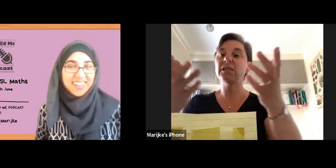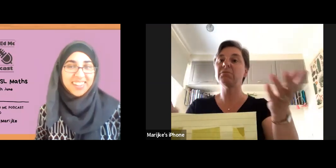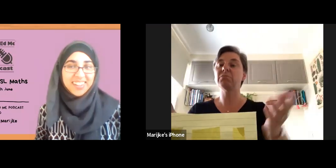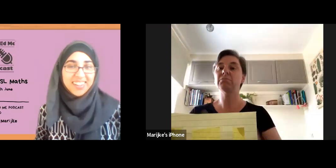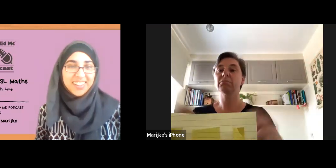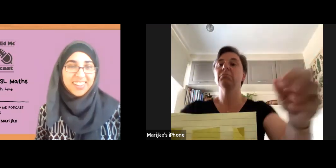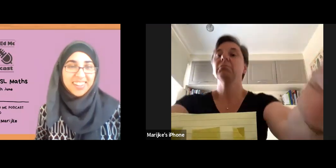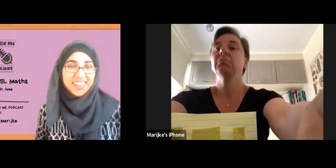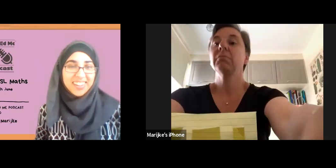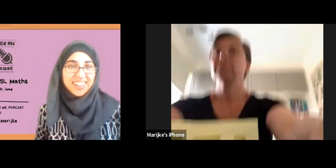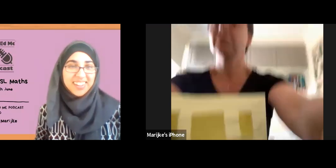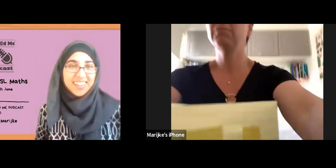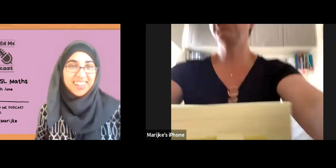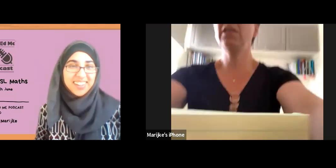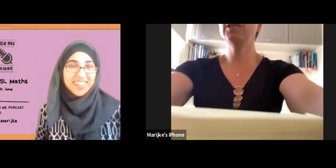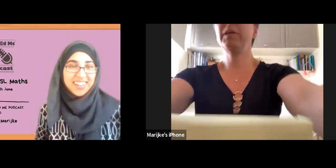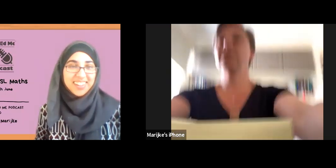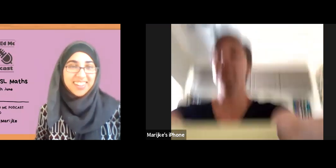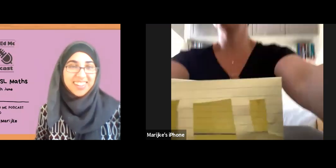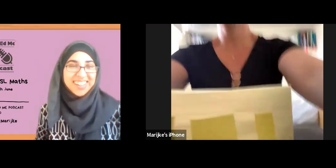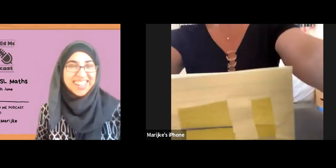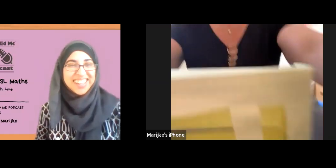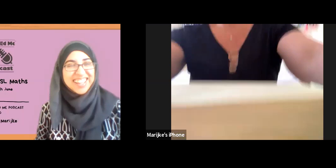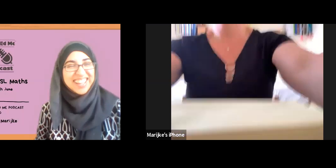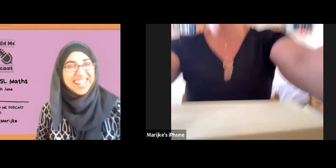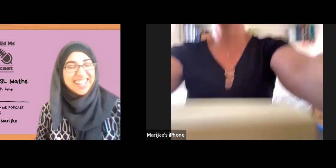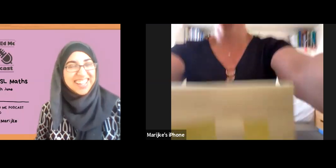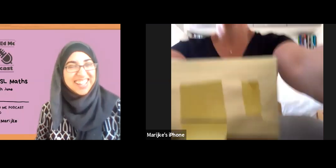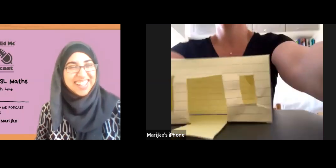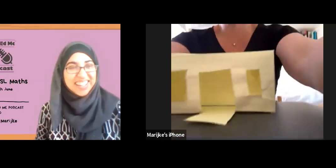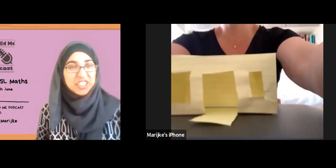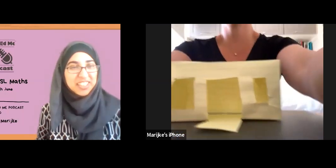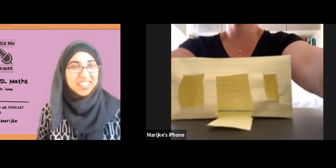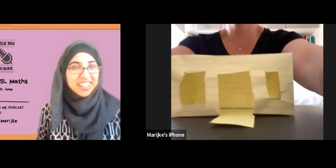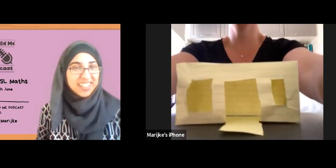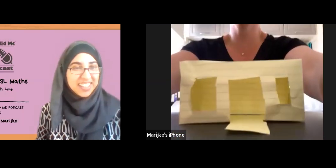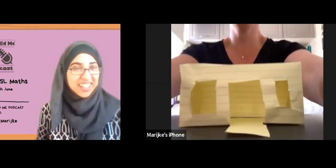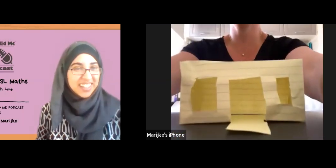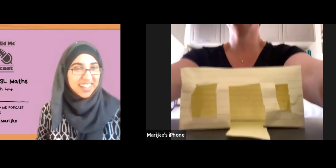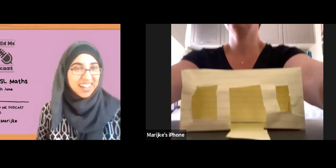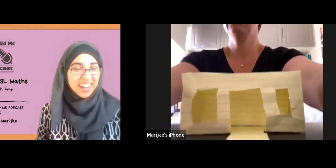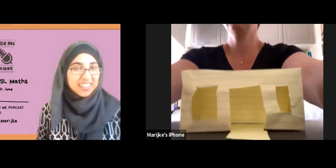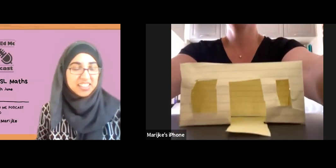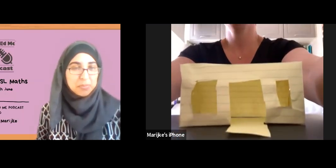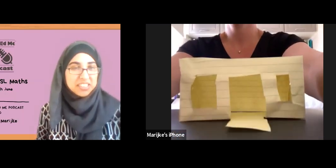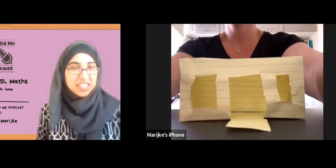this genius piece of work. Hang on. I can't even show you. Look at that. I think that's amazing.